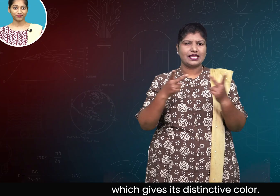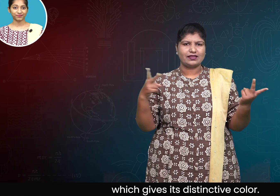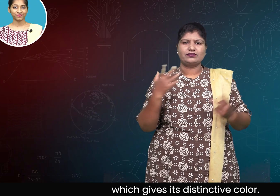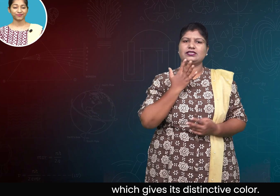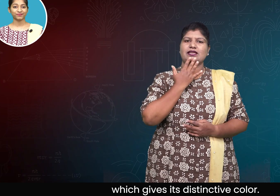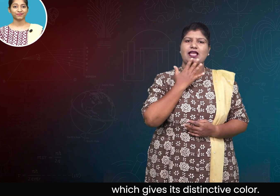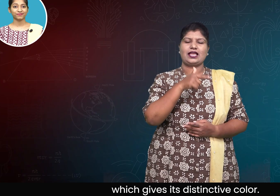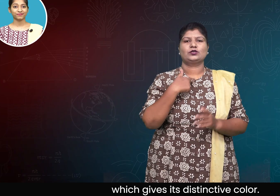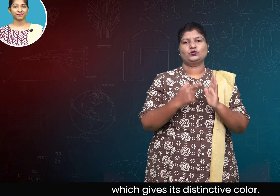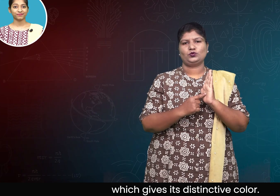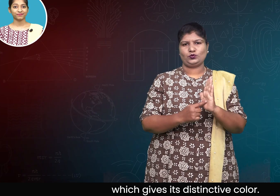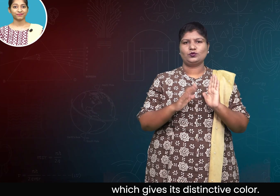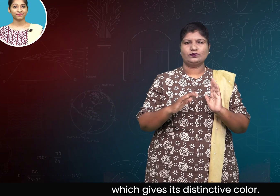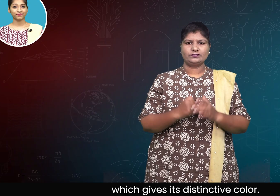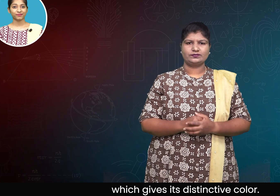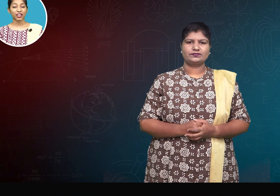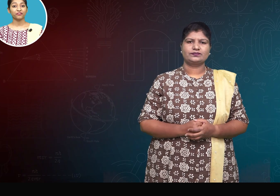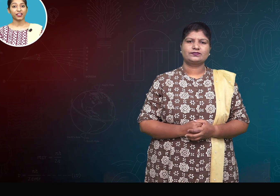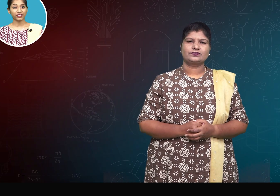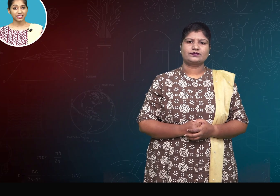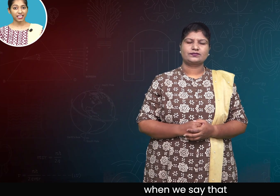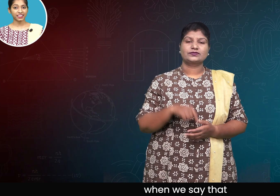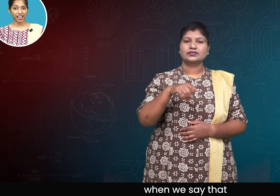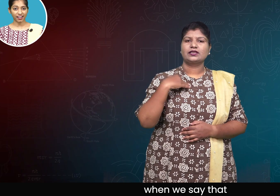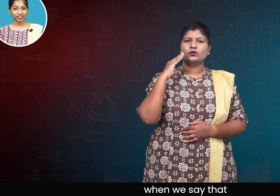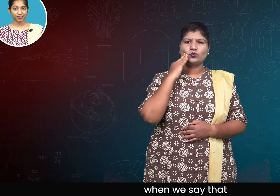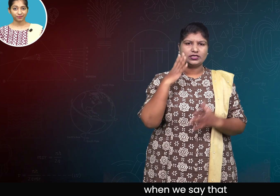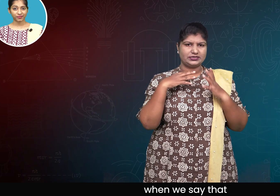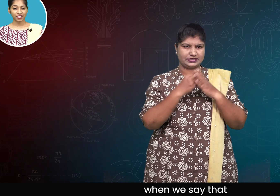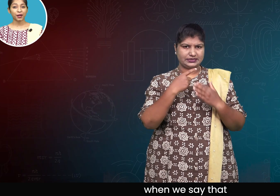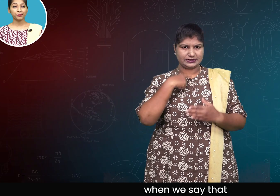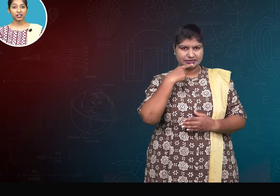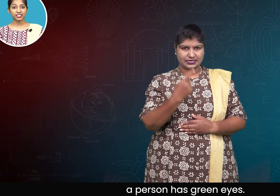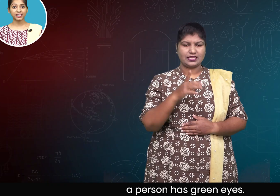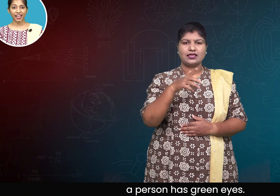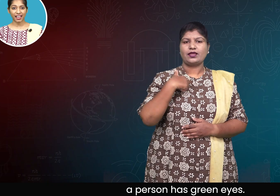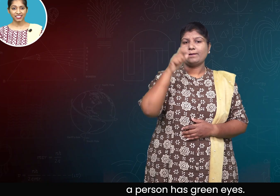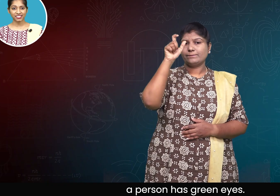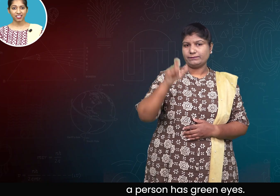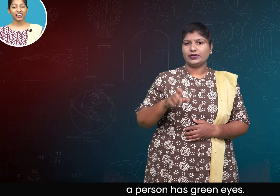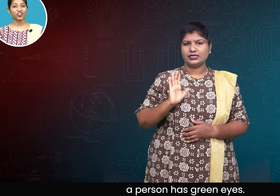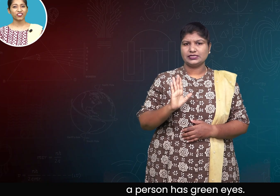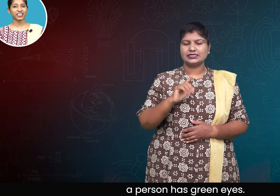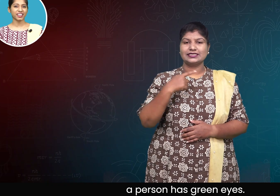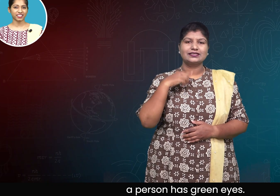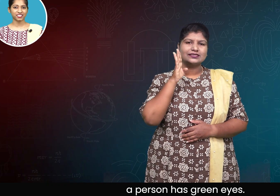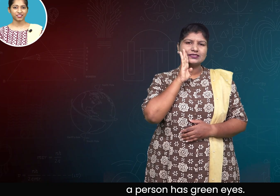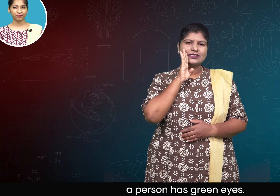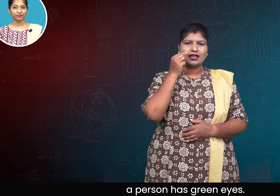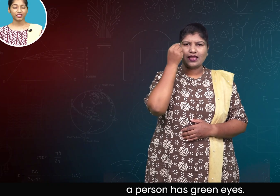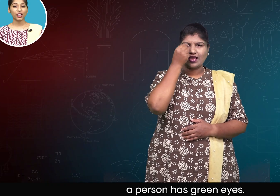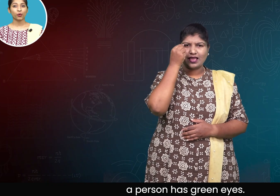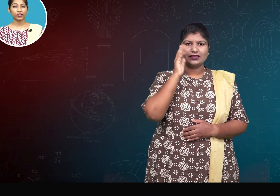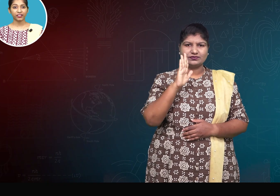When we say that a person has green